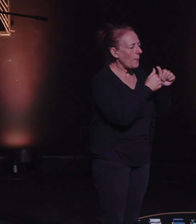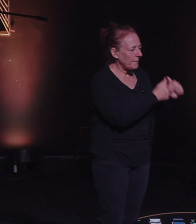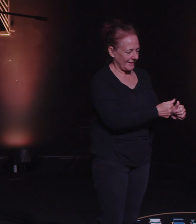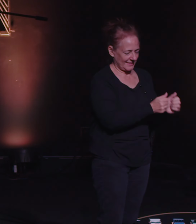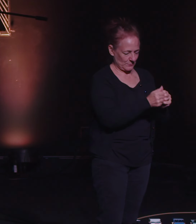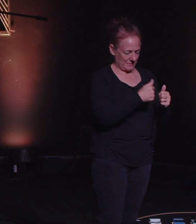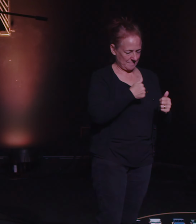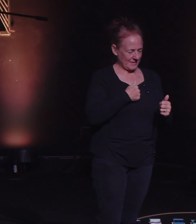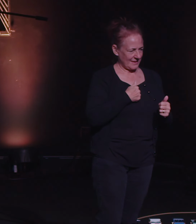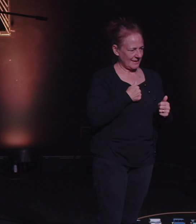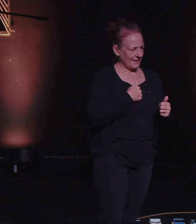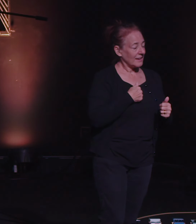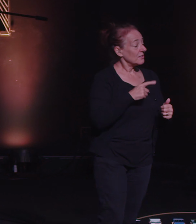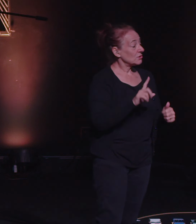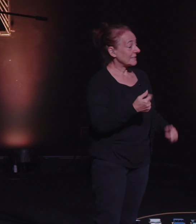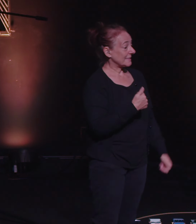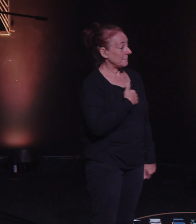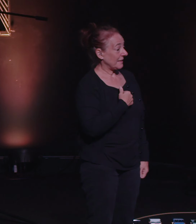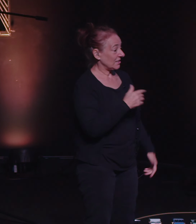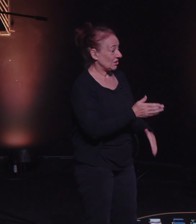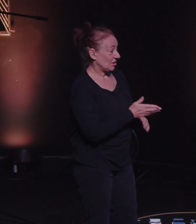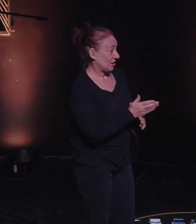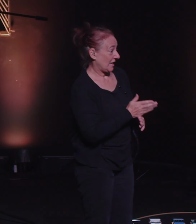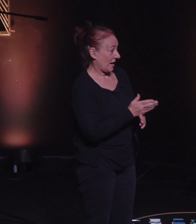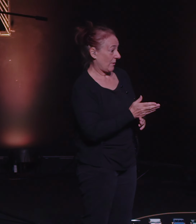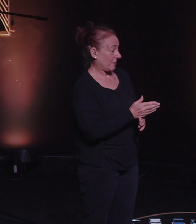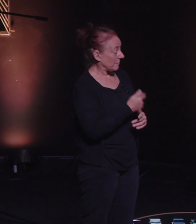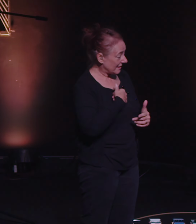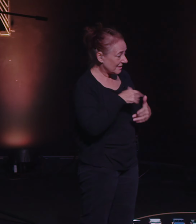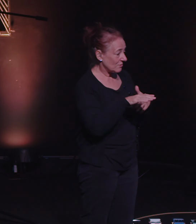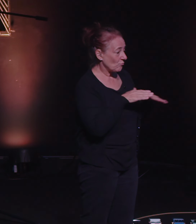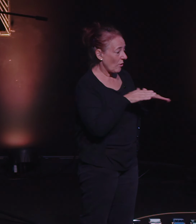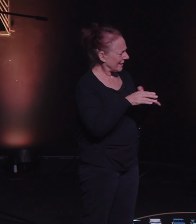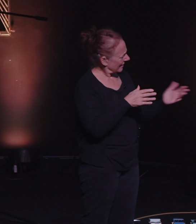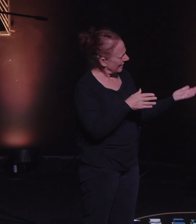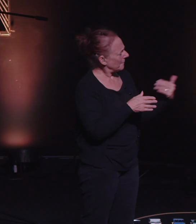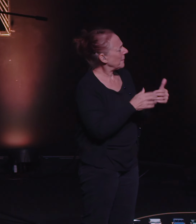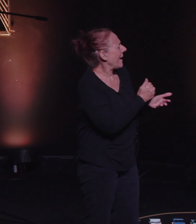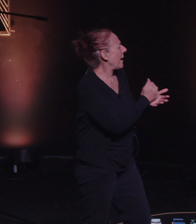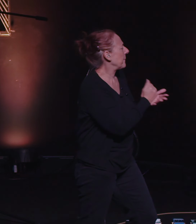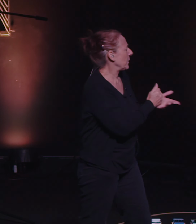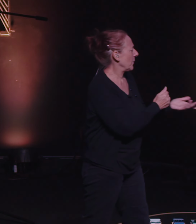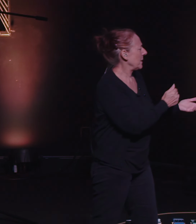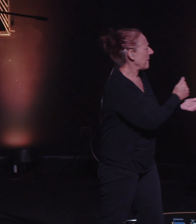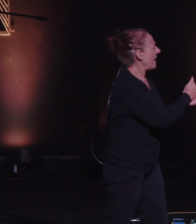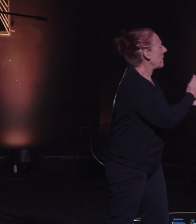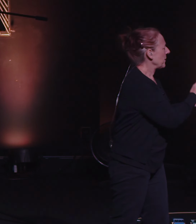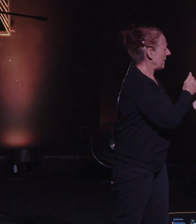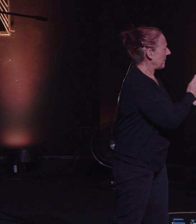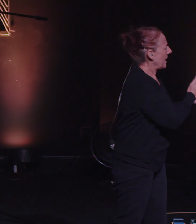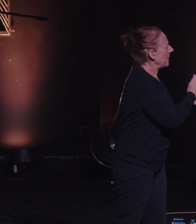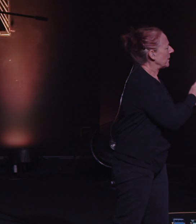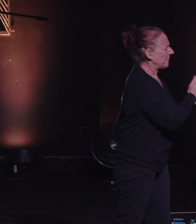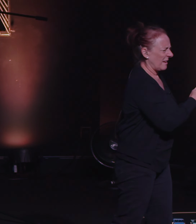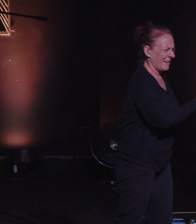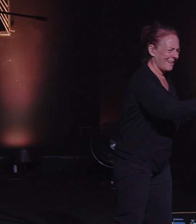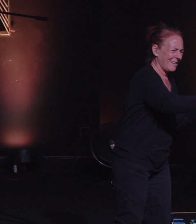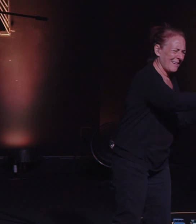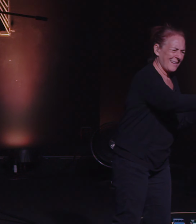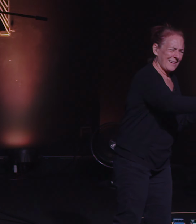you. Like, just you sharing with them, just you walking this journey with them is a bigger message sometimes than anything that you can